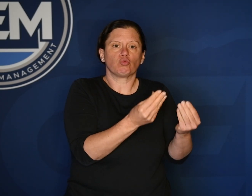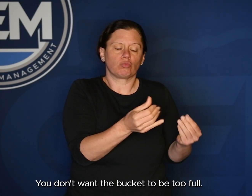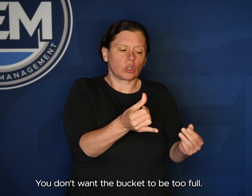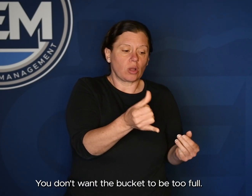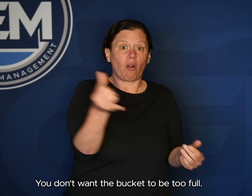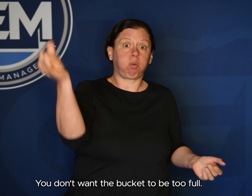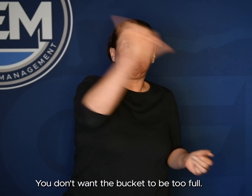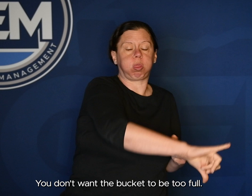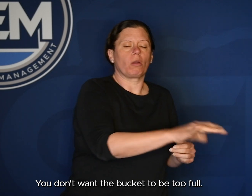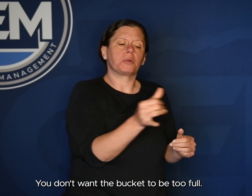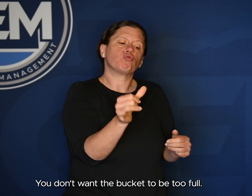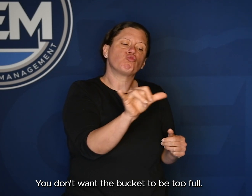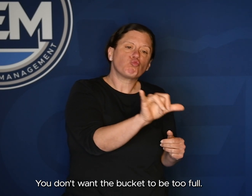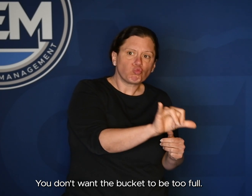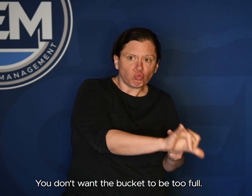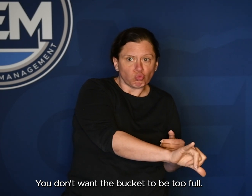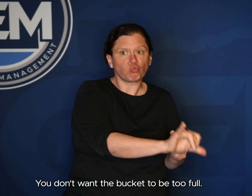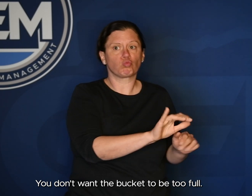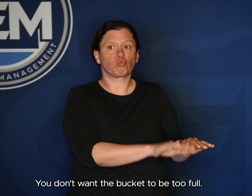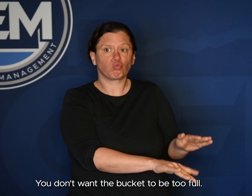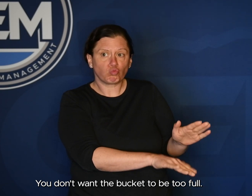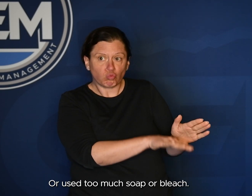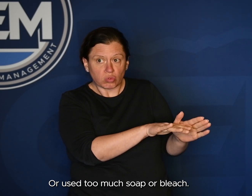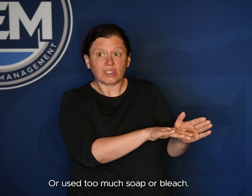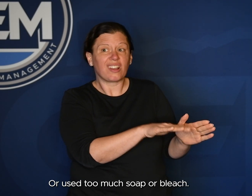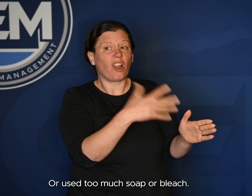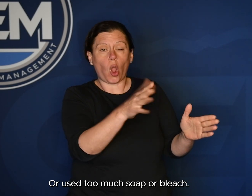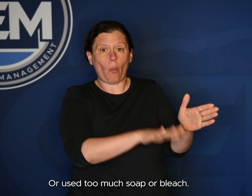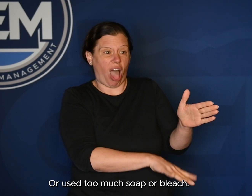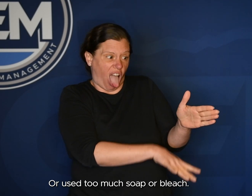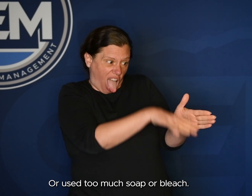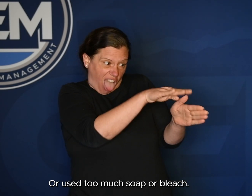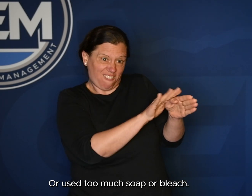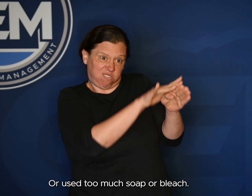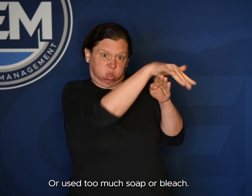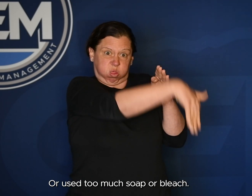You don't want the bucket to be too full or use too much soap or bleach.